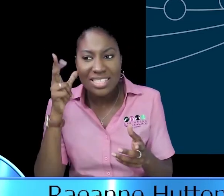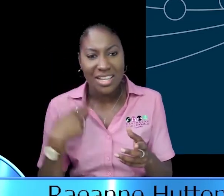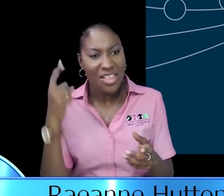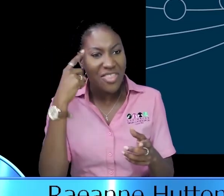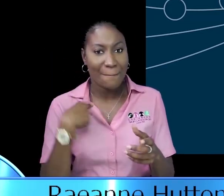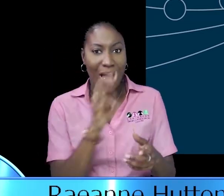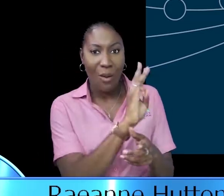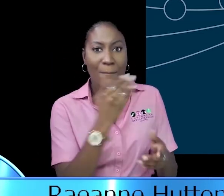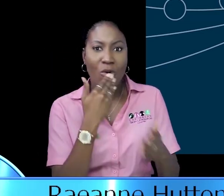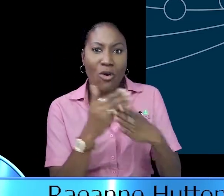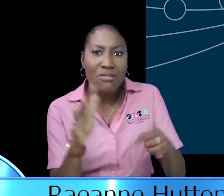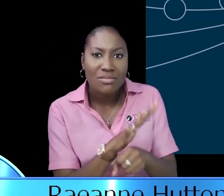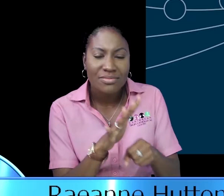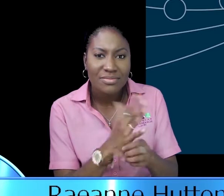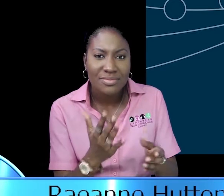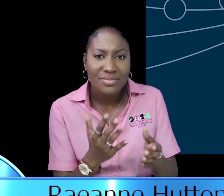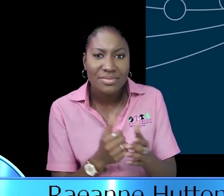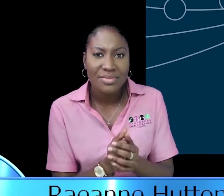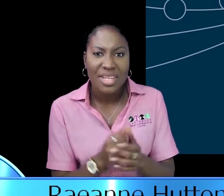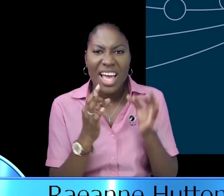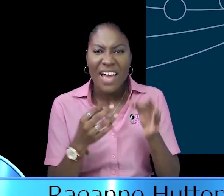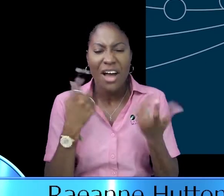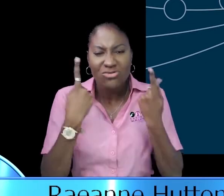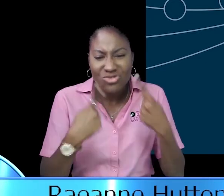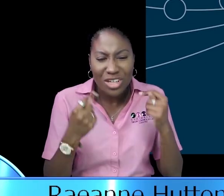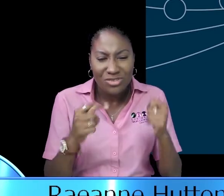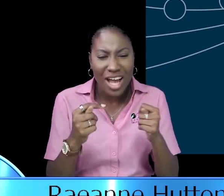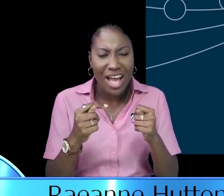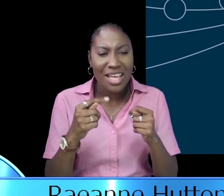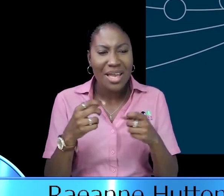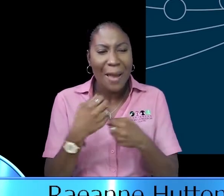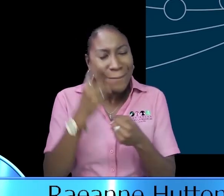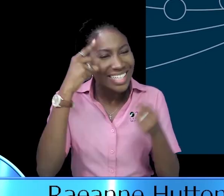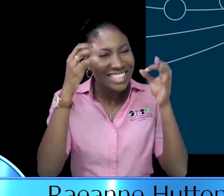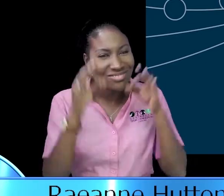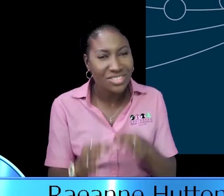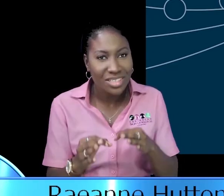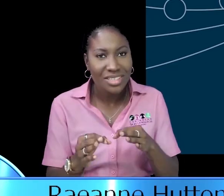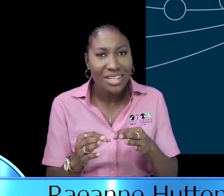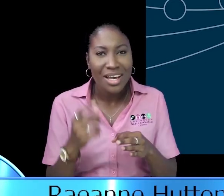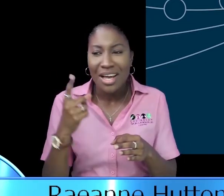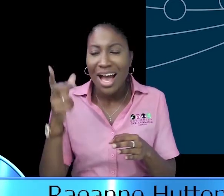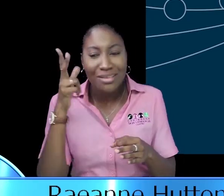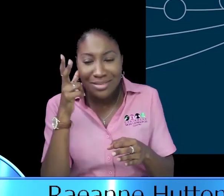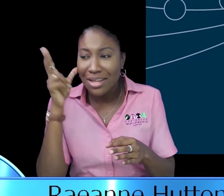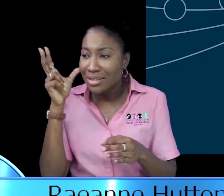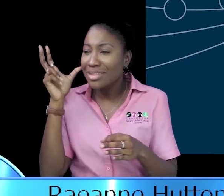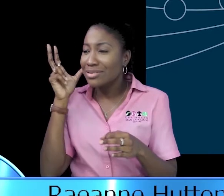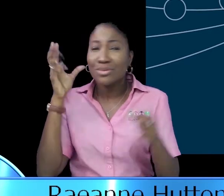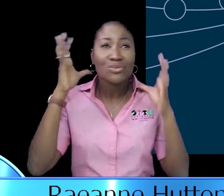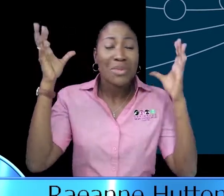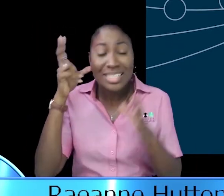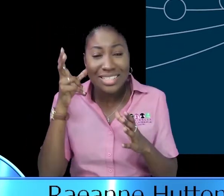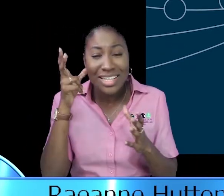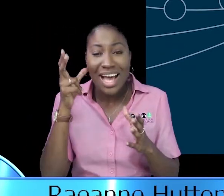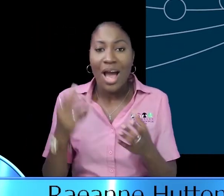of come down to flip a coin. And if you're trying to make those decisions in a reasonable period of time, then it's a lot